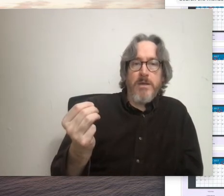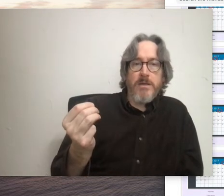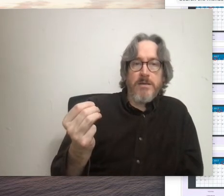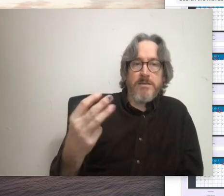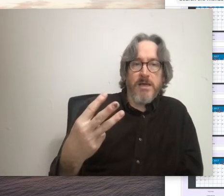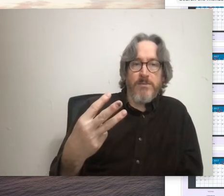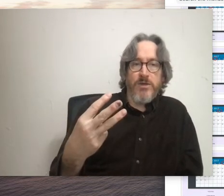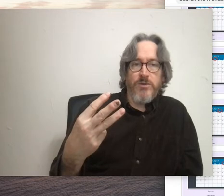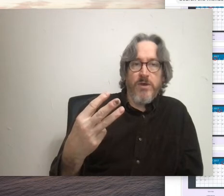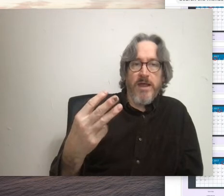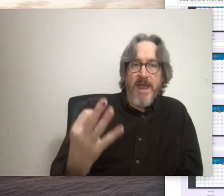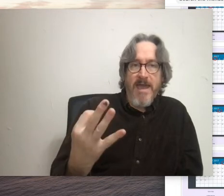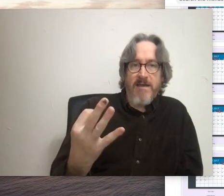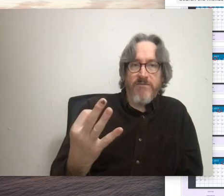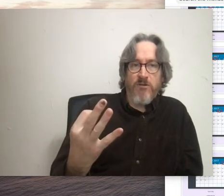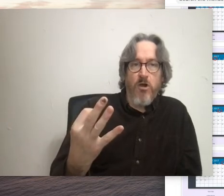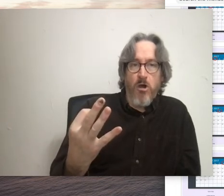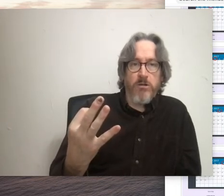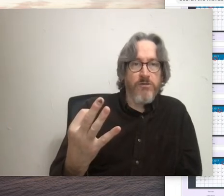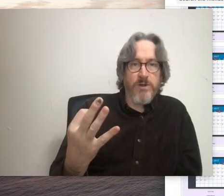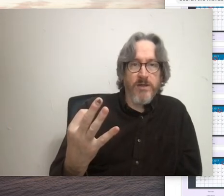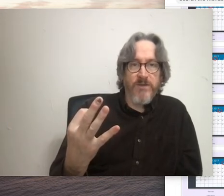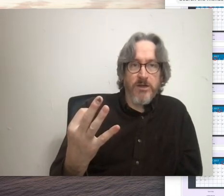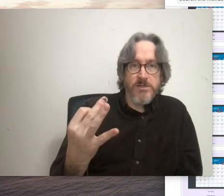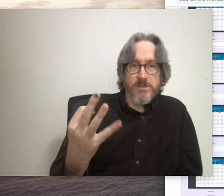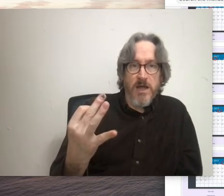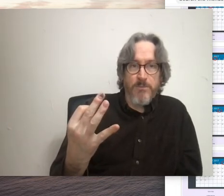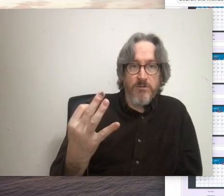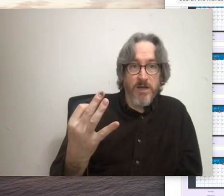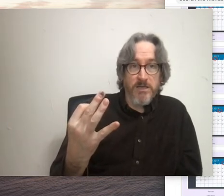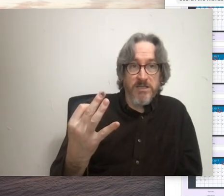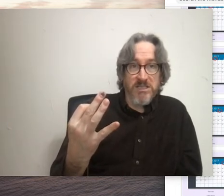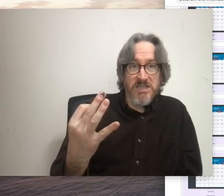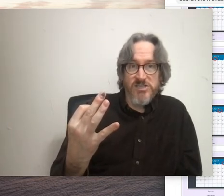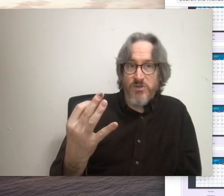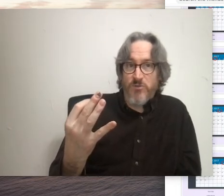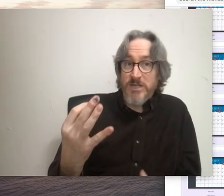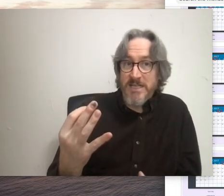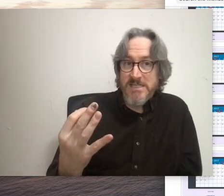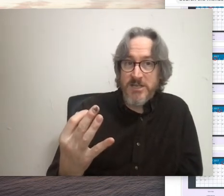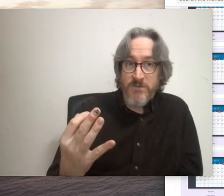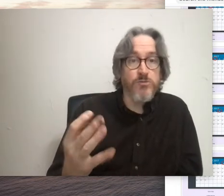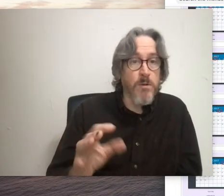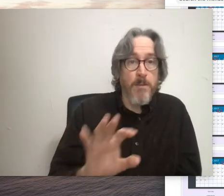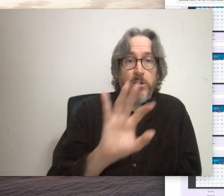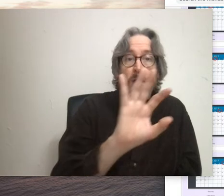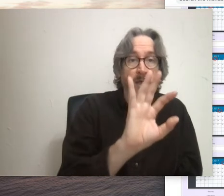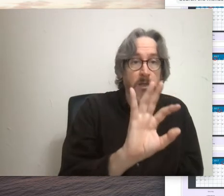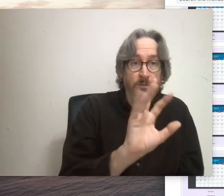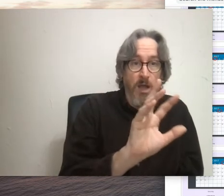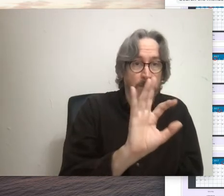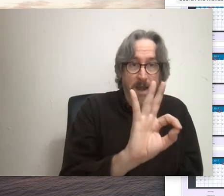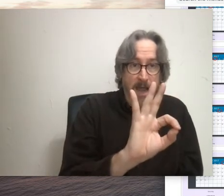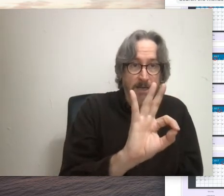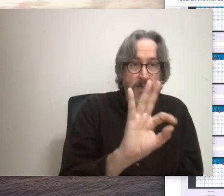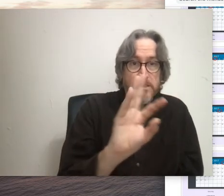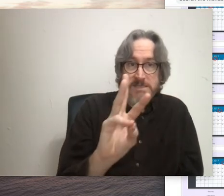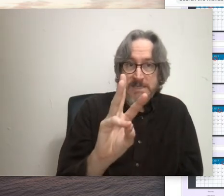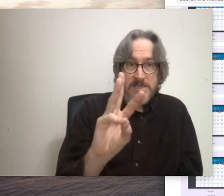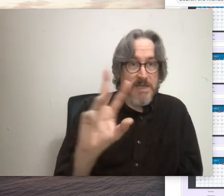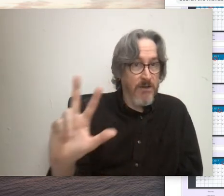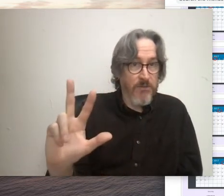M, W, and F, all are three fingers up, right? So they're really easily confused. Remember,